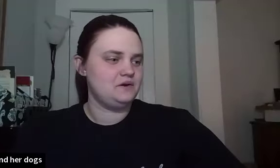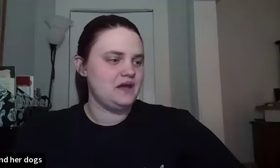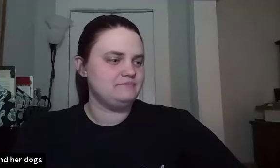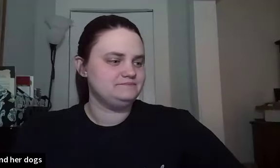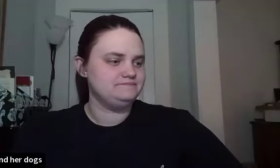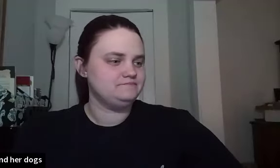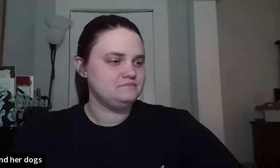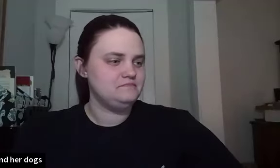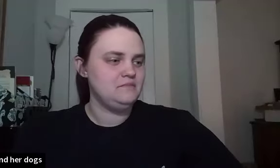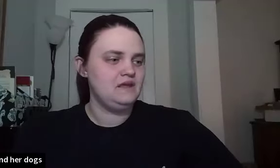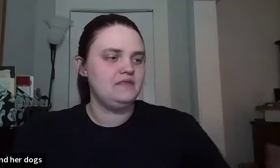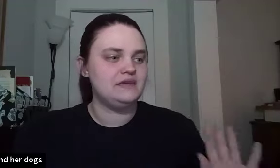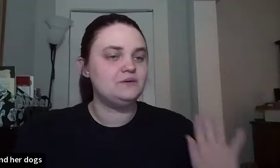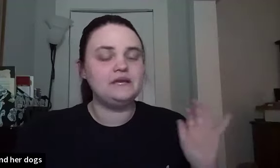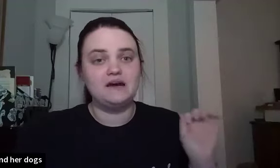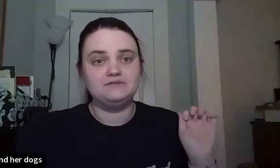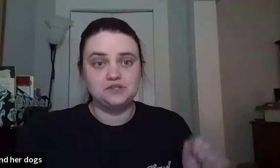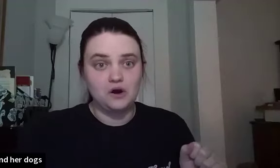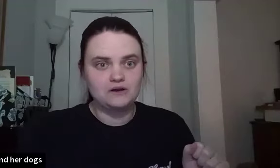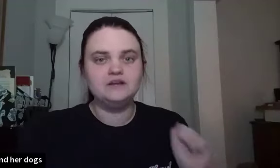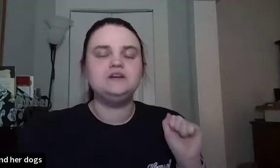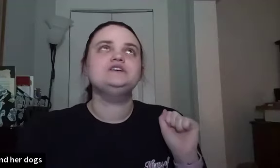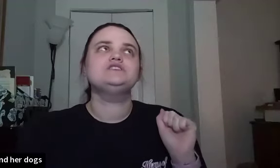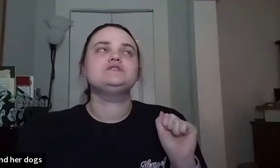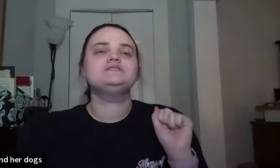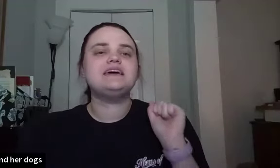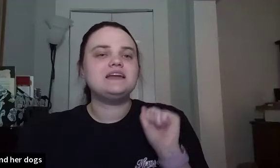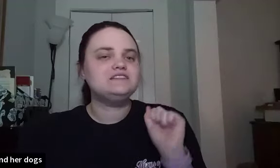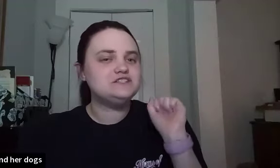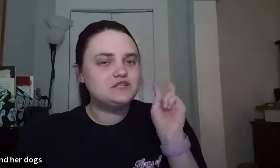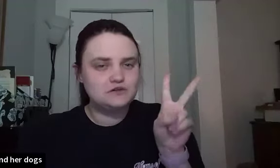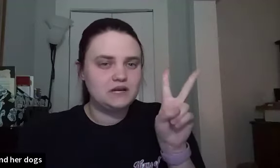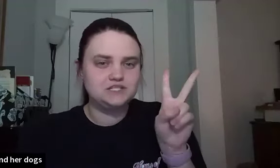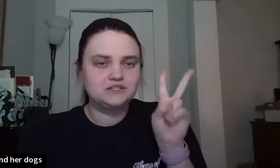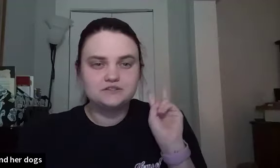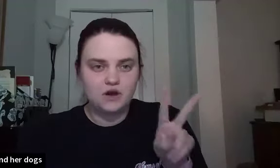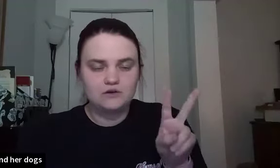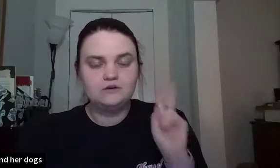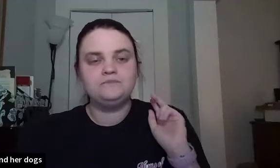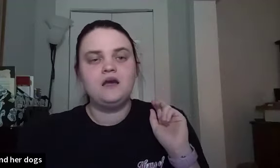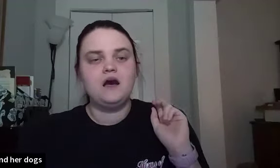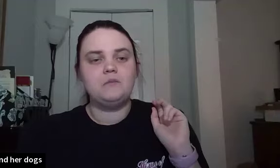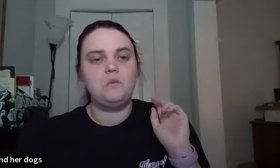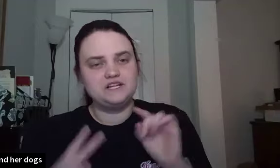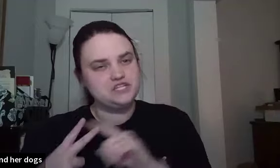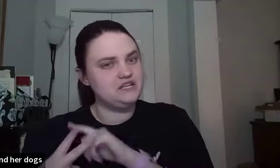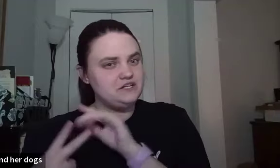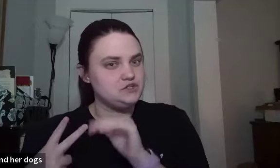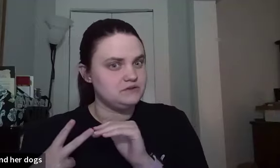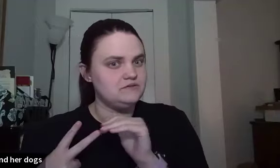Okay. Then we have dog. So there are technically two ways you can do dog. One is just like a shortened